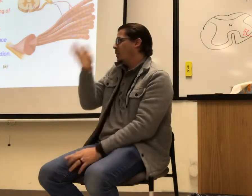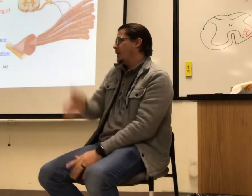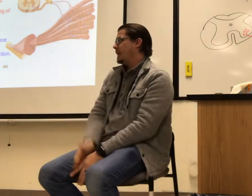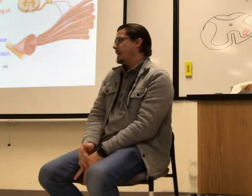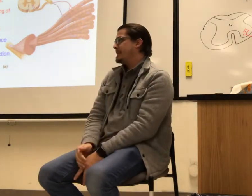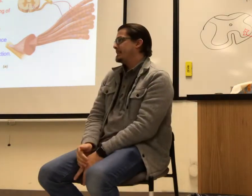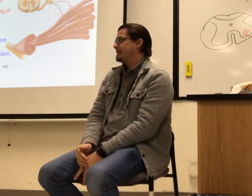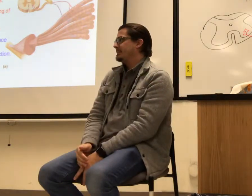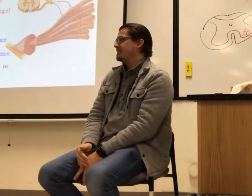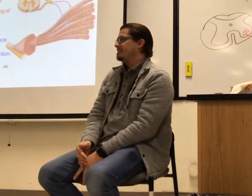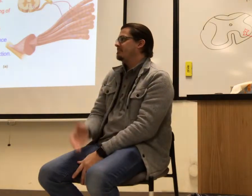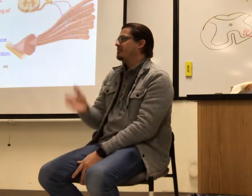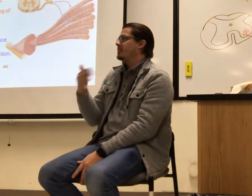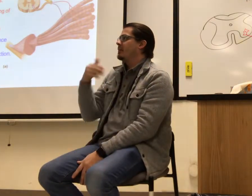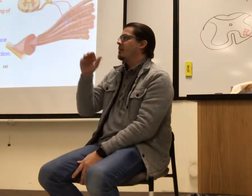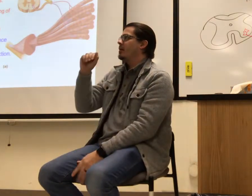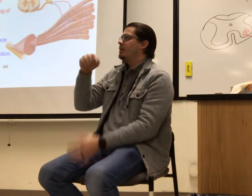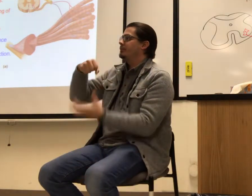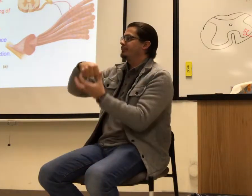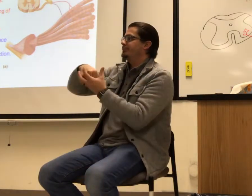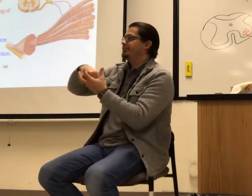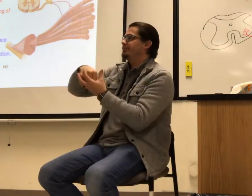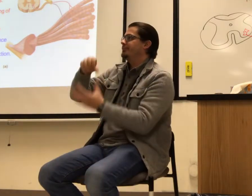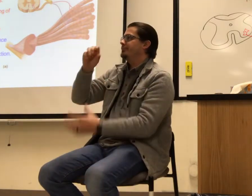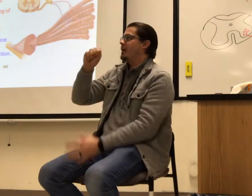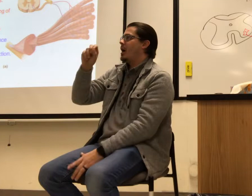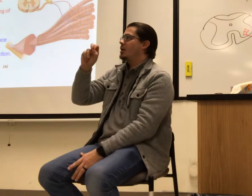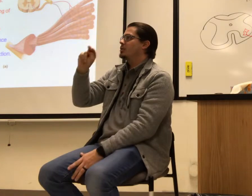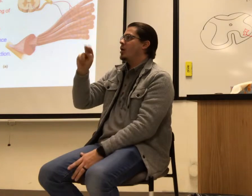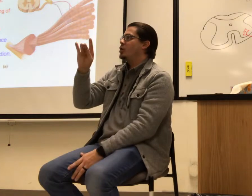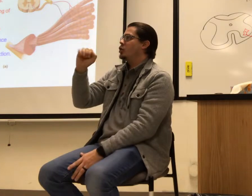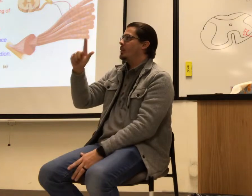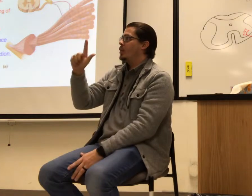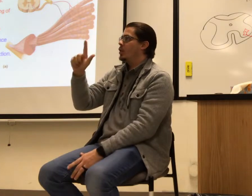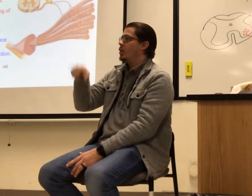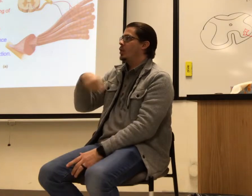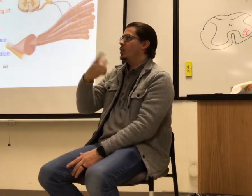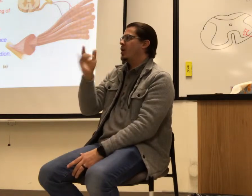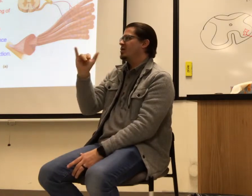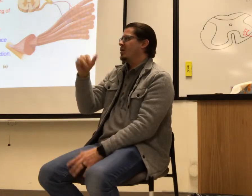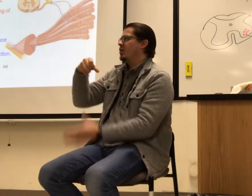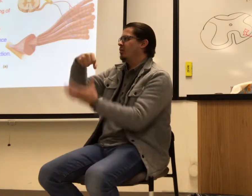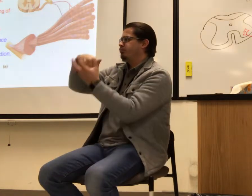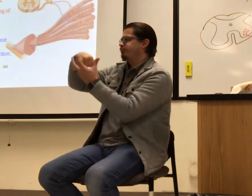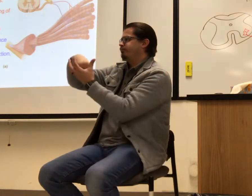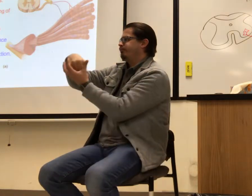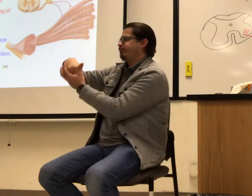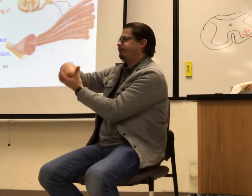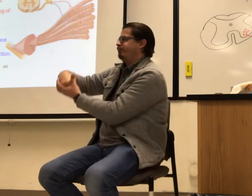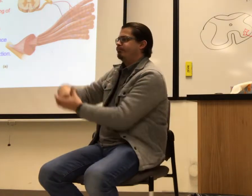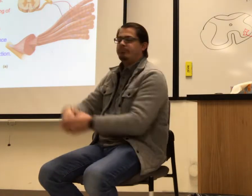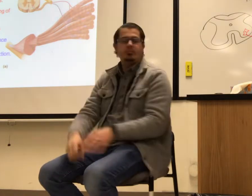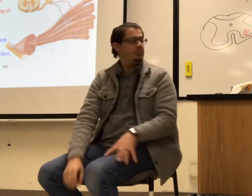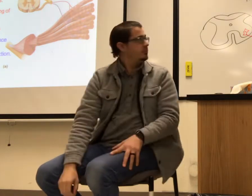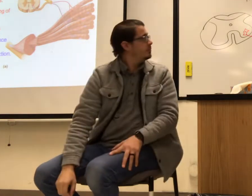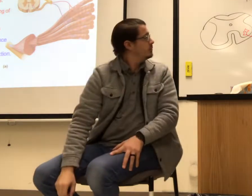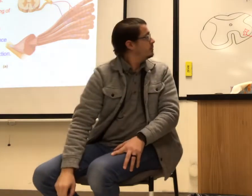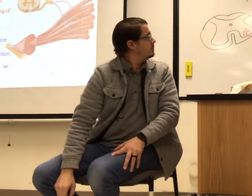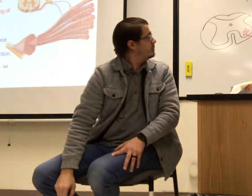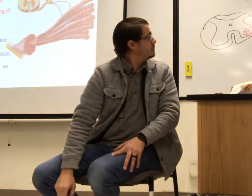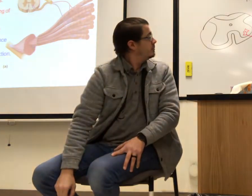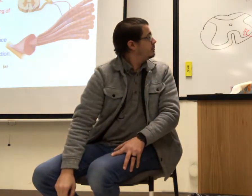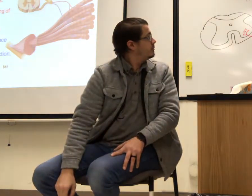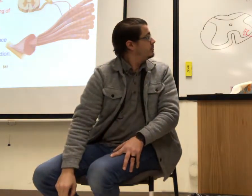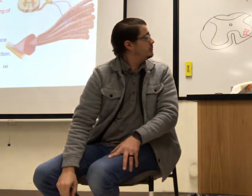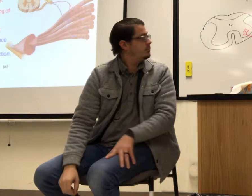So maybe I'll have an axon terminal on this one, and let's say this one two, let's say this one